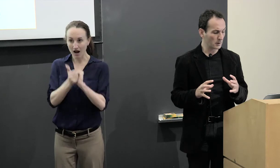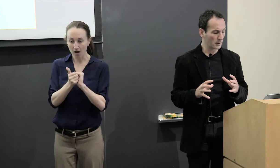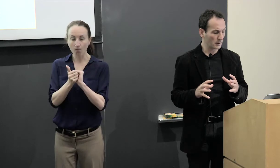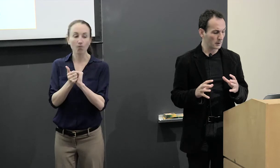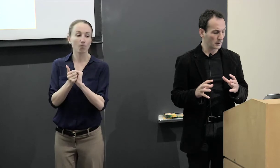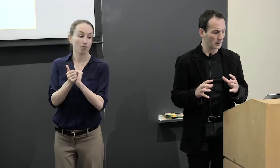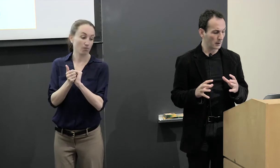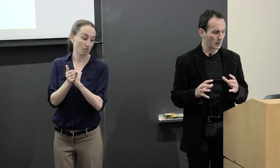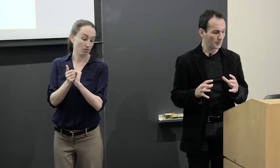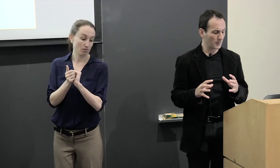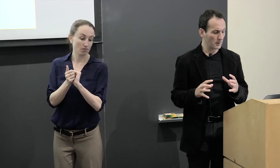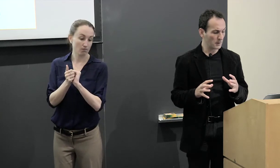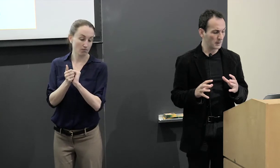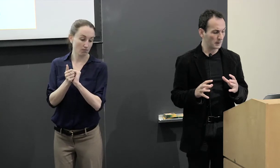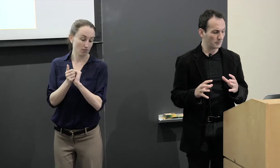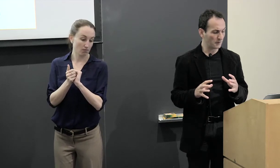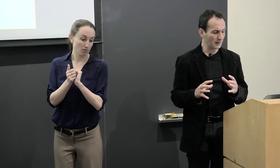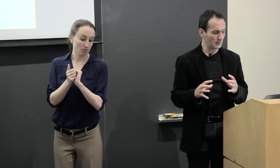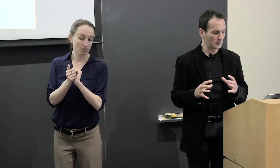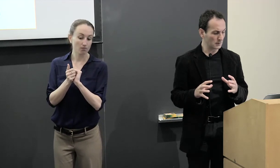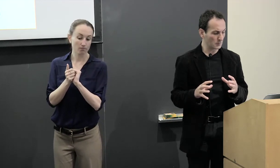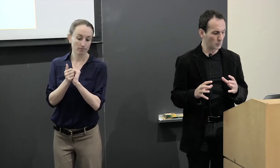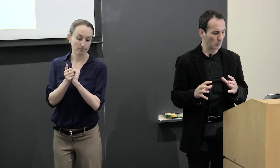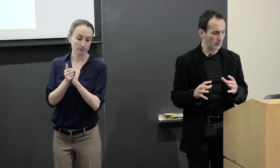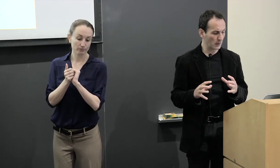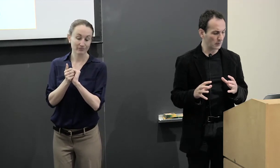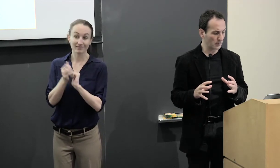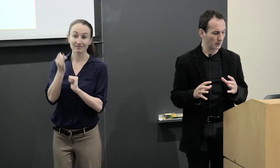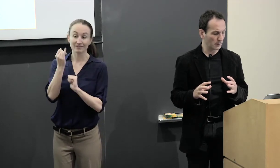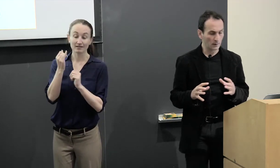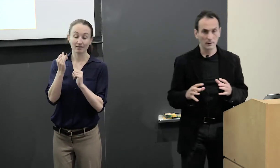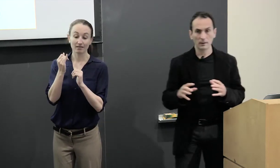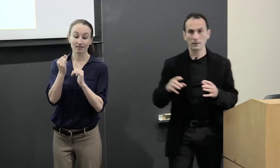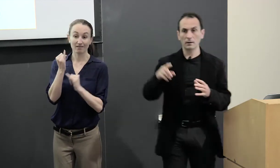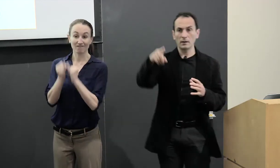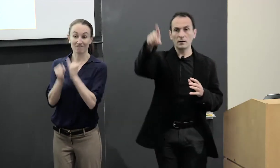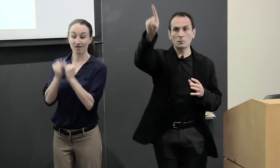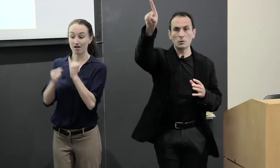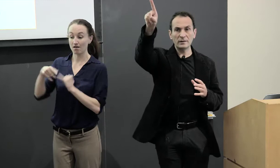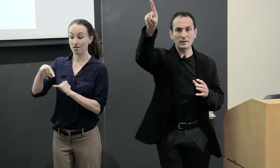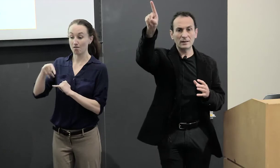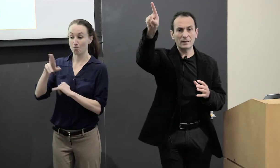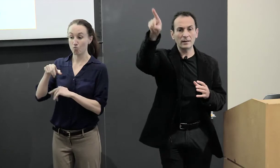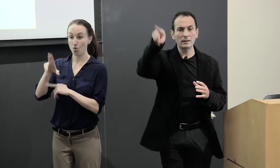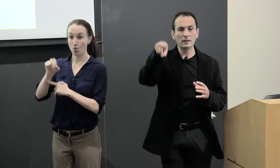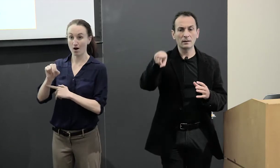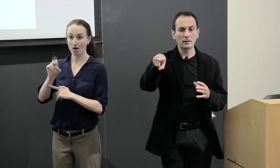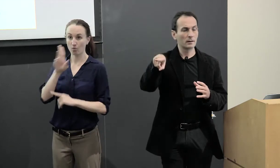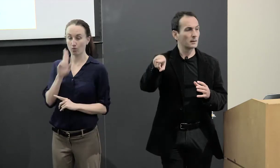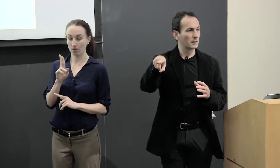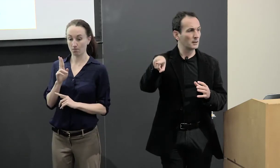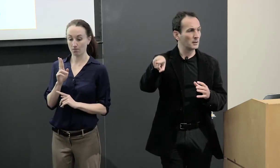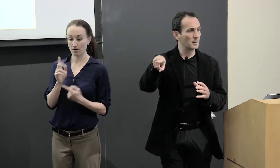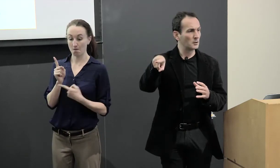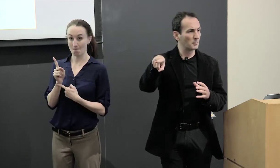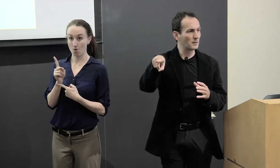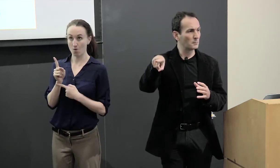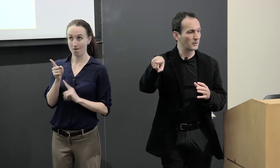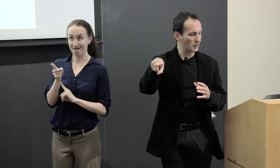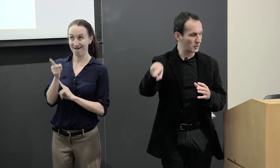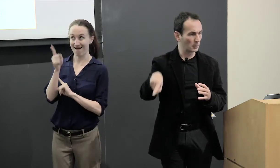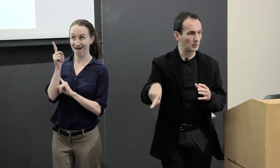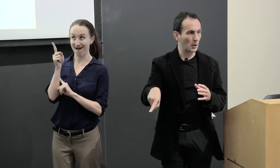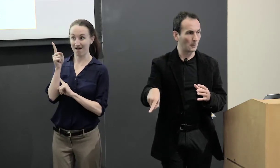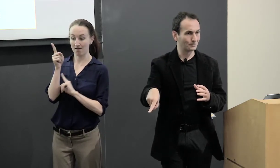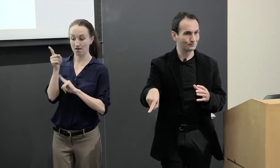whether the final pronoun is pointing high in an